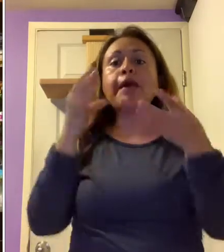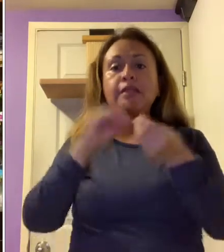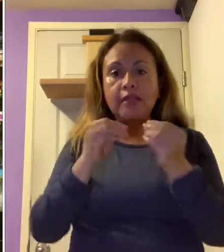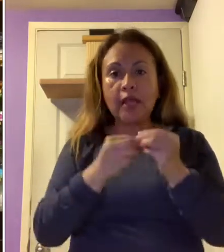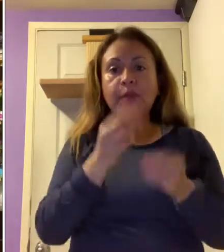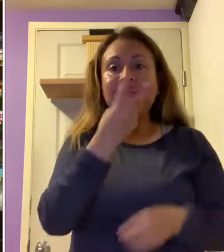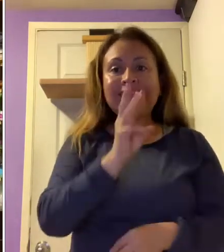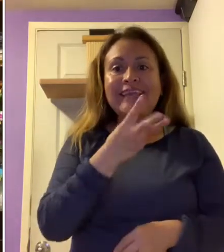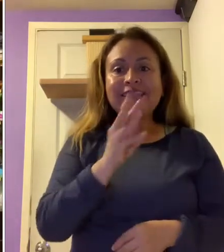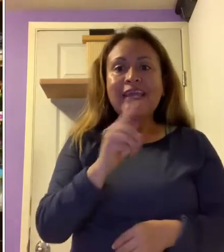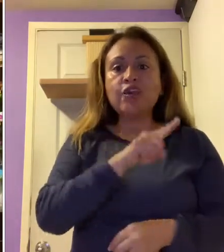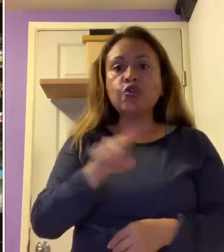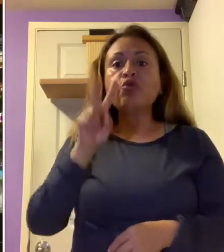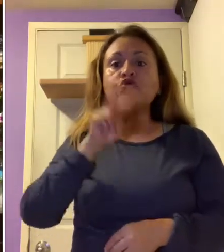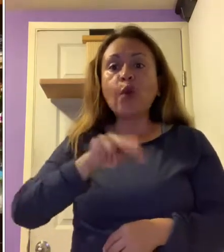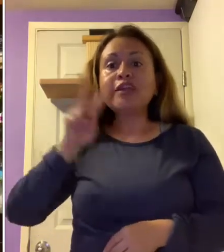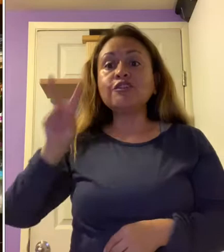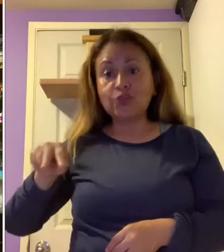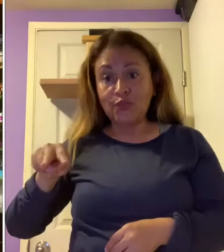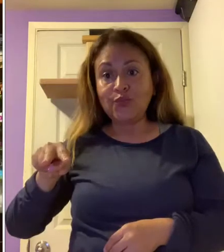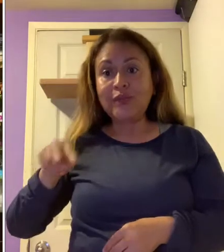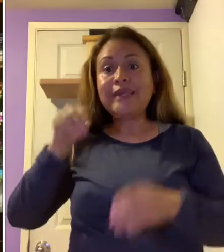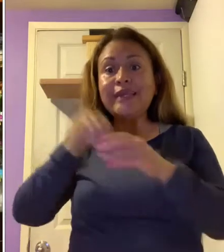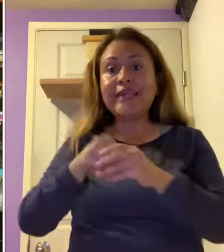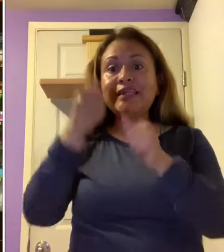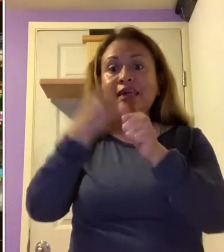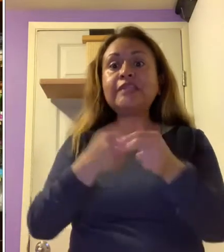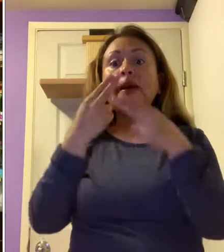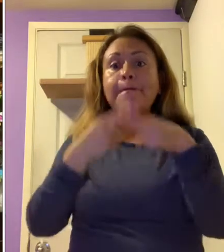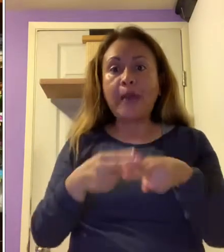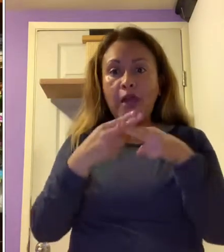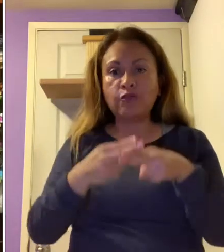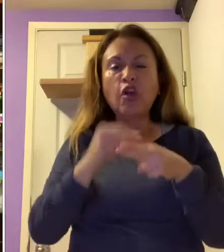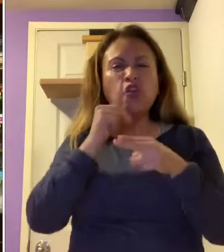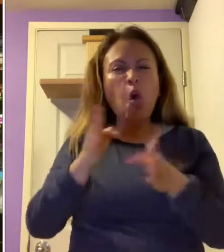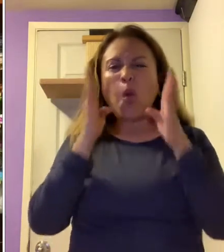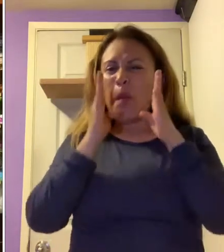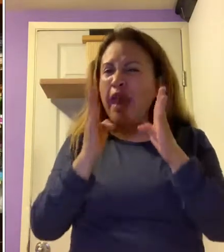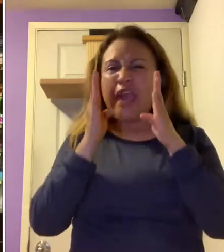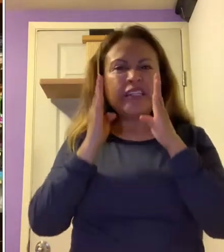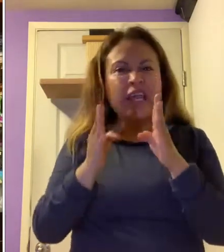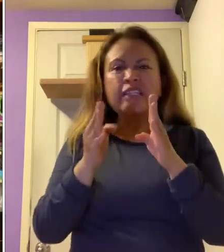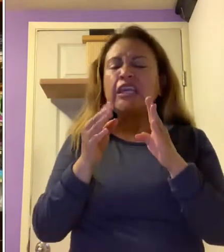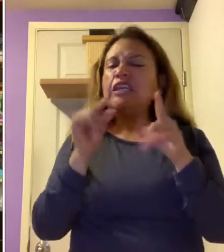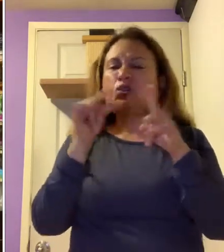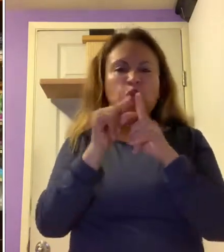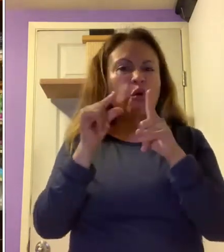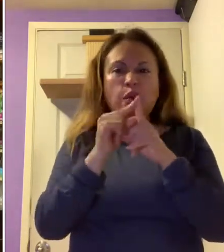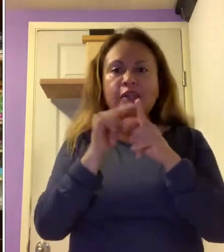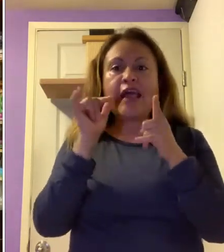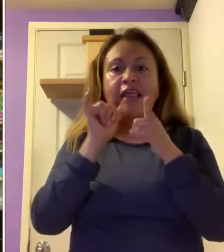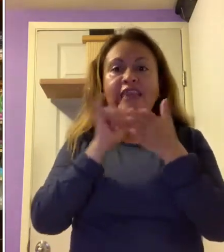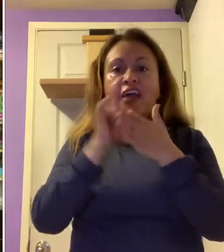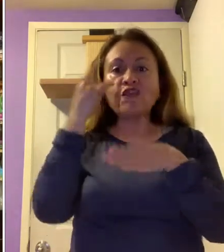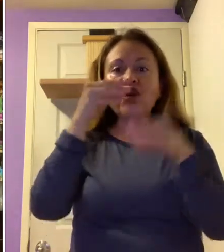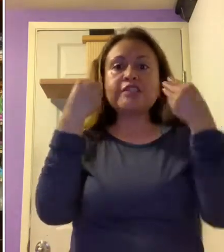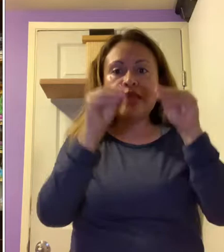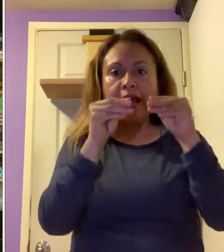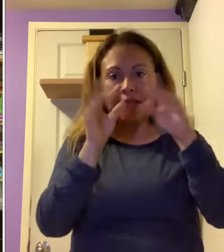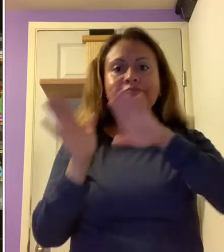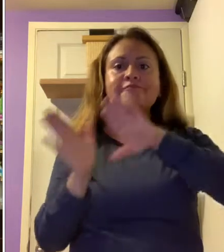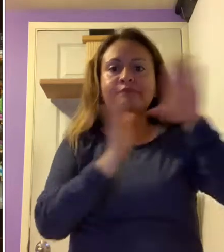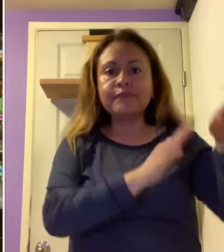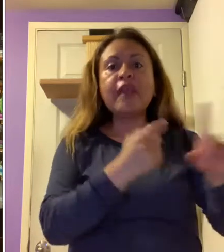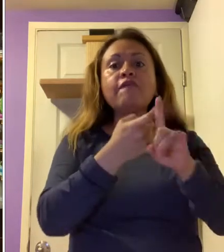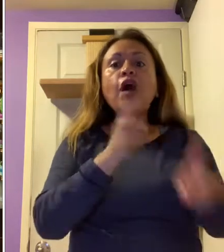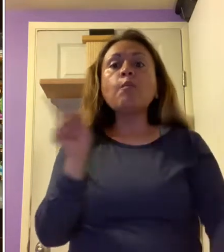It's all about the number. These are 1622, meaning they're 16 to 22 to a pound. So don't pay any attention to these ridiculous marketing terms. But I